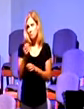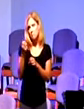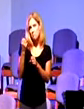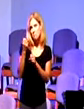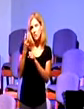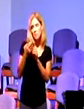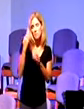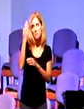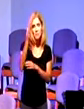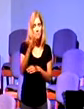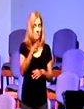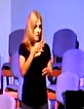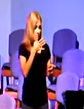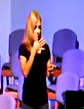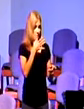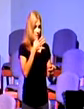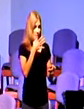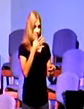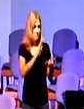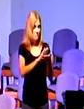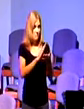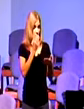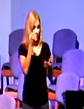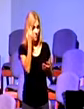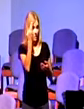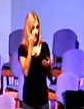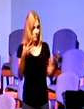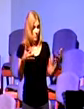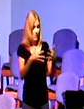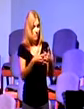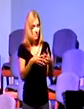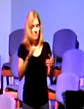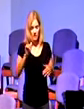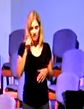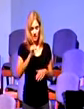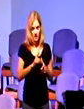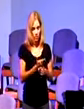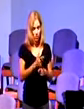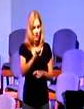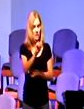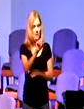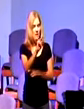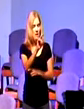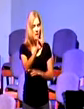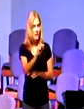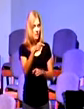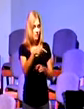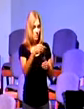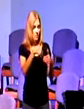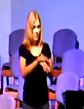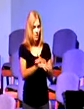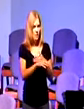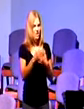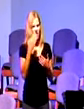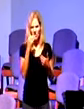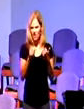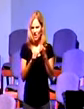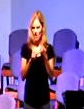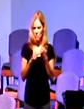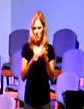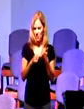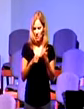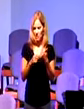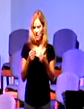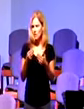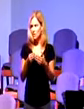the road, my mom found out that she was pregnant with my little sister, Tanya. And after giving birth, she knew that she couldn't support us